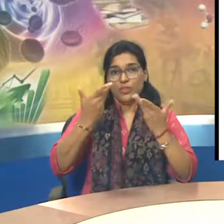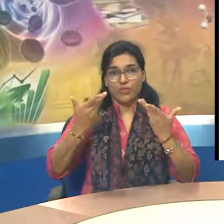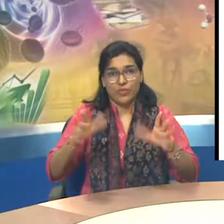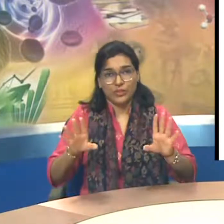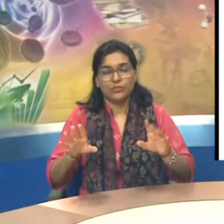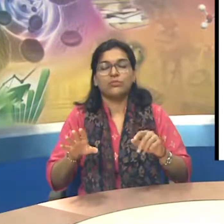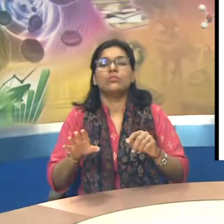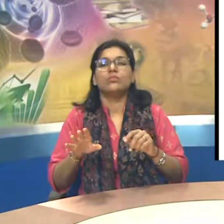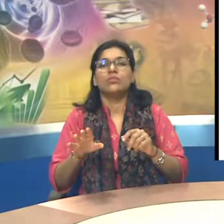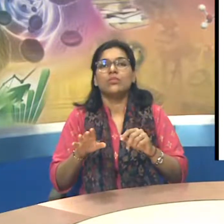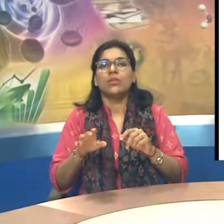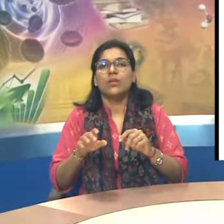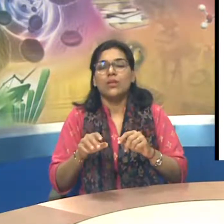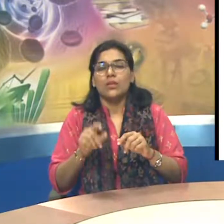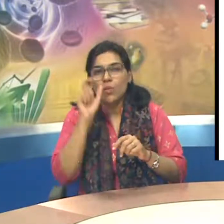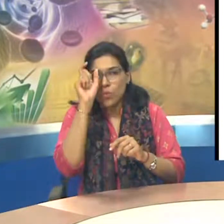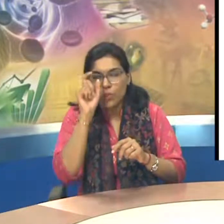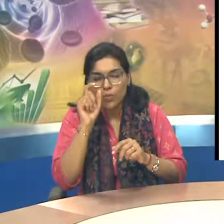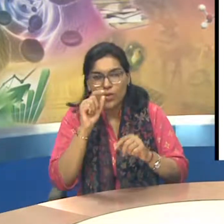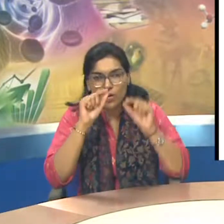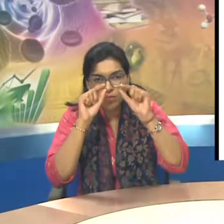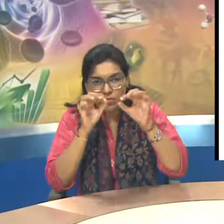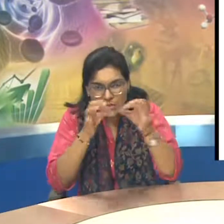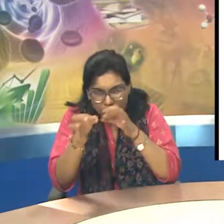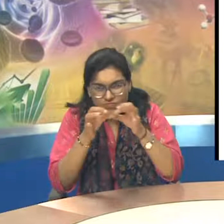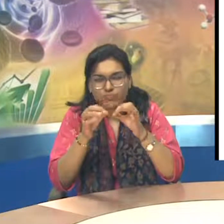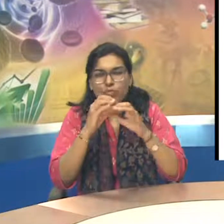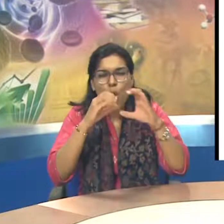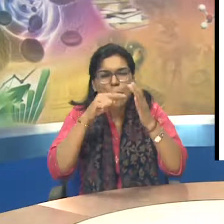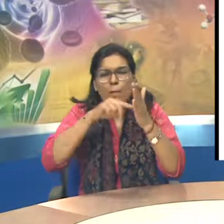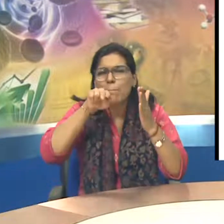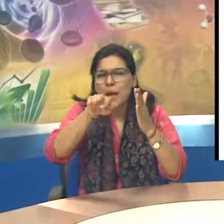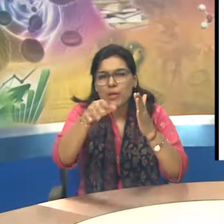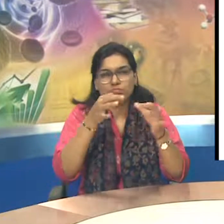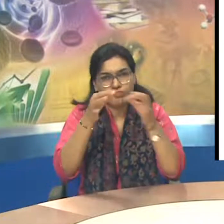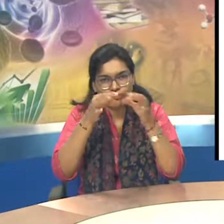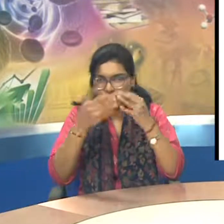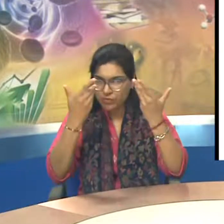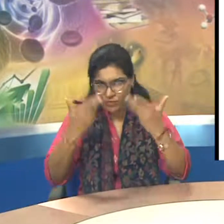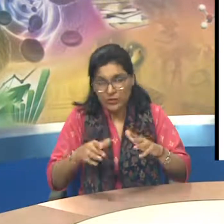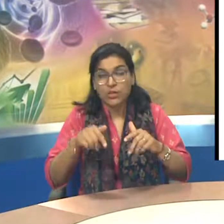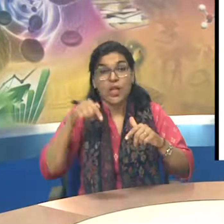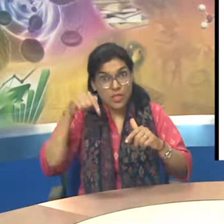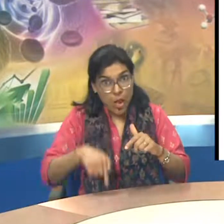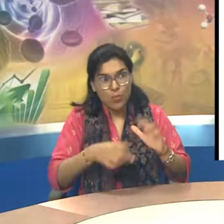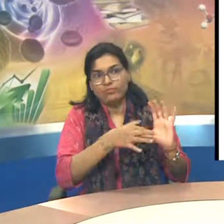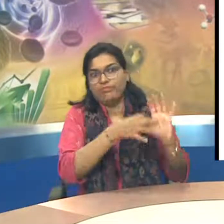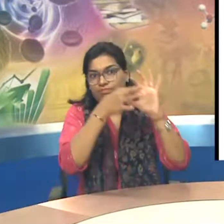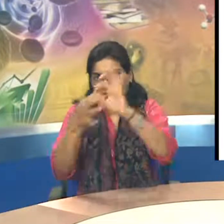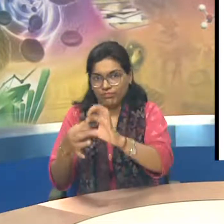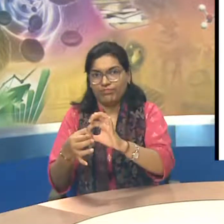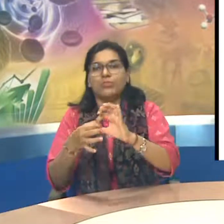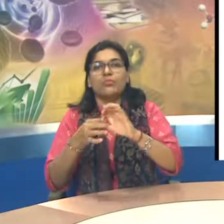Now we have finished the chapter. Let's move on the exercise part.